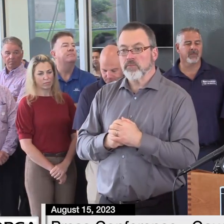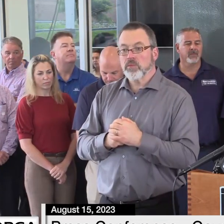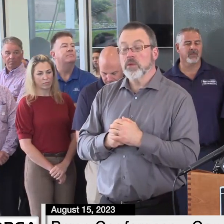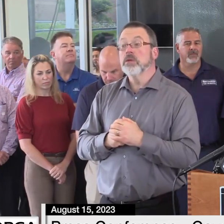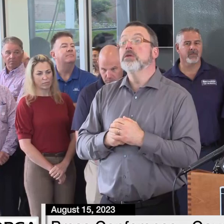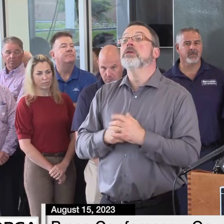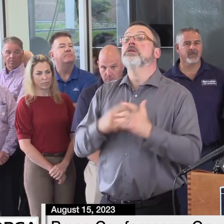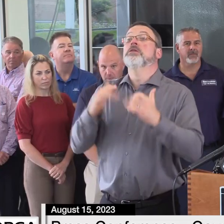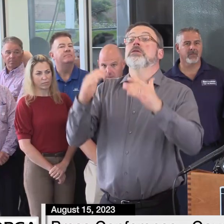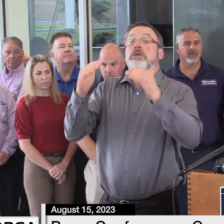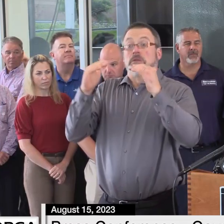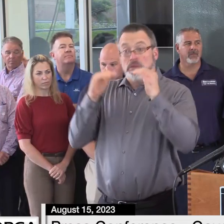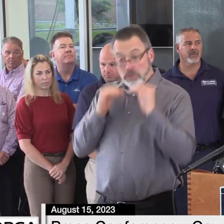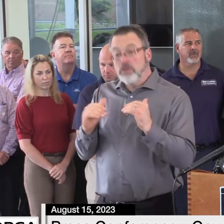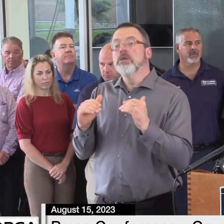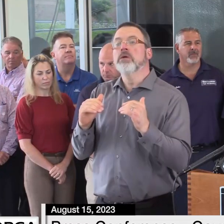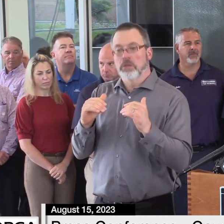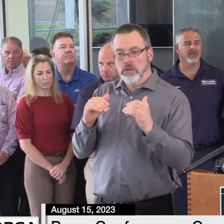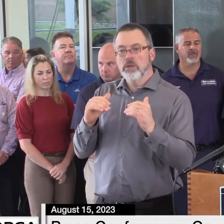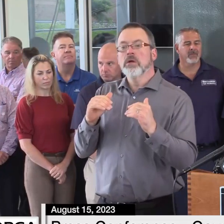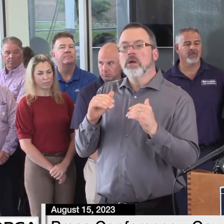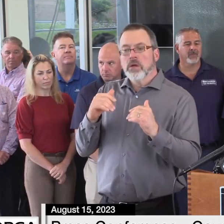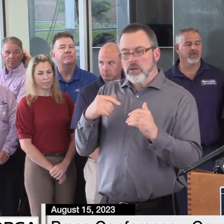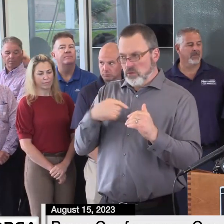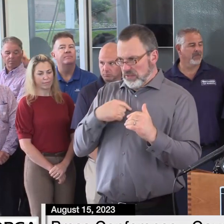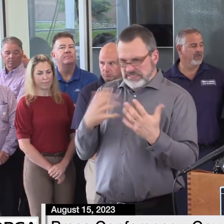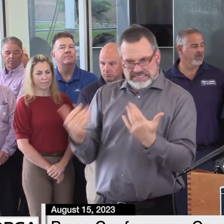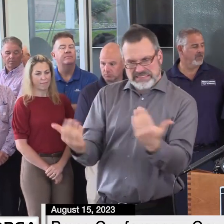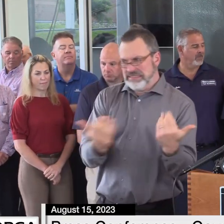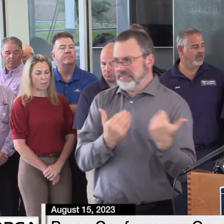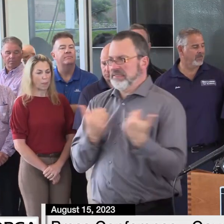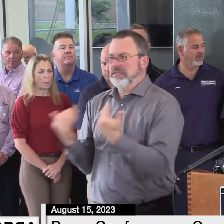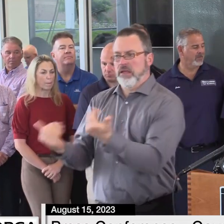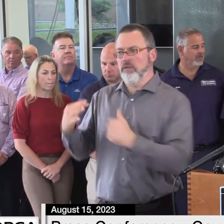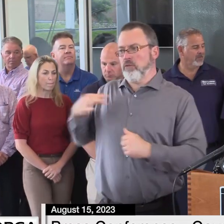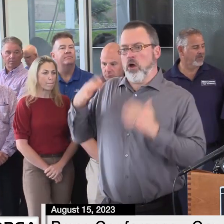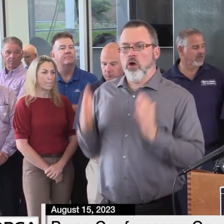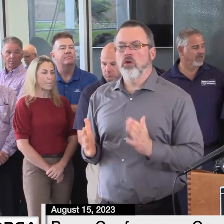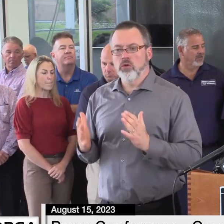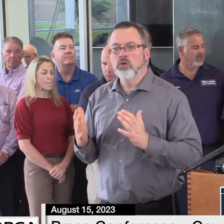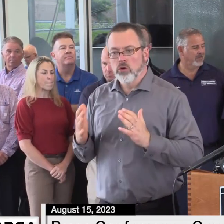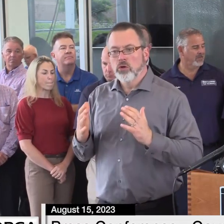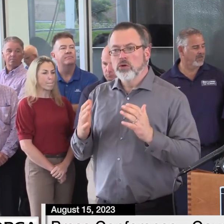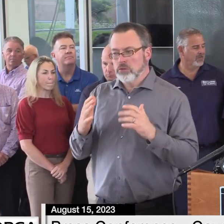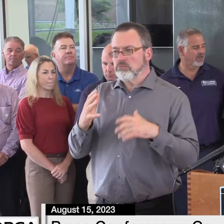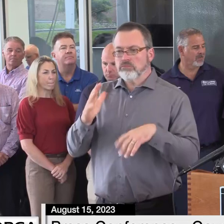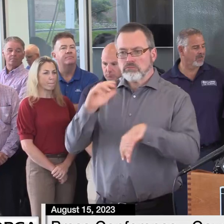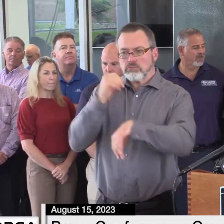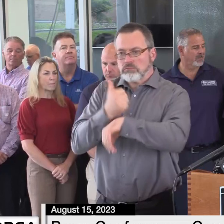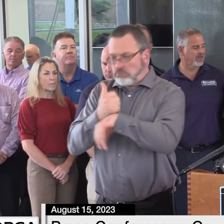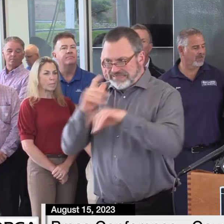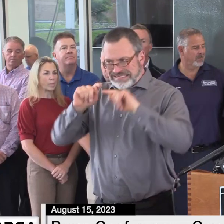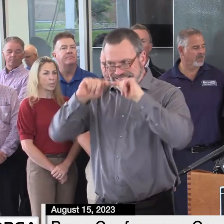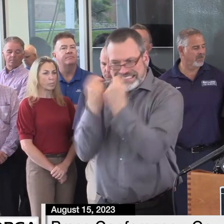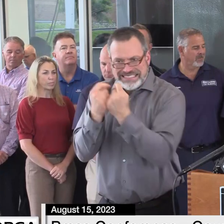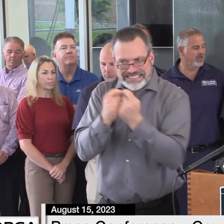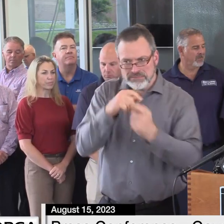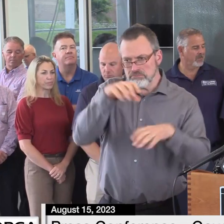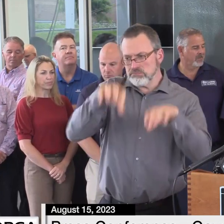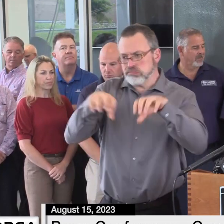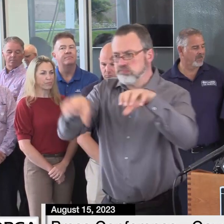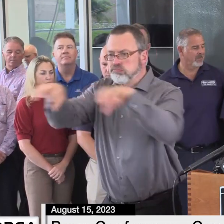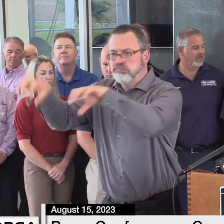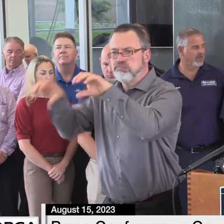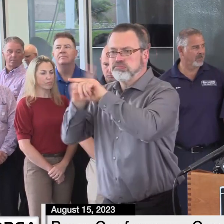to attract volunteers and build teams around these locations throughout Vermont so